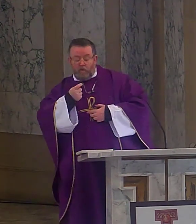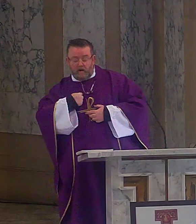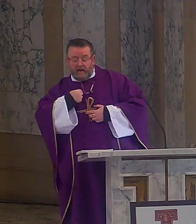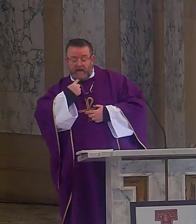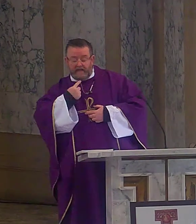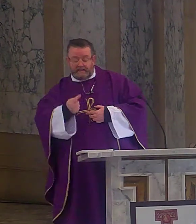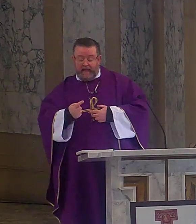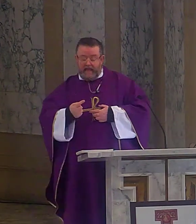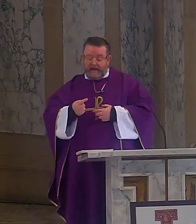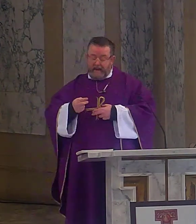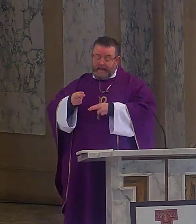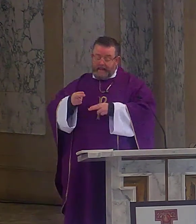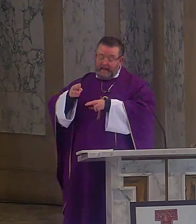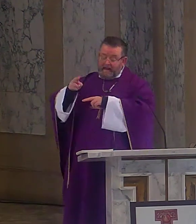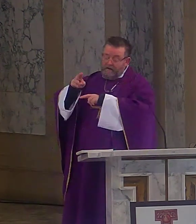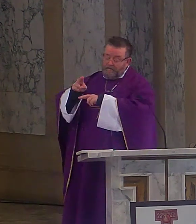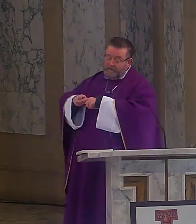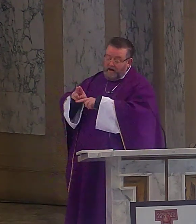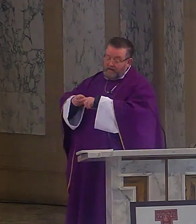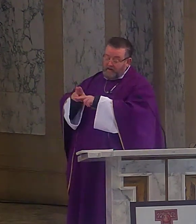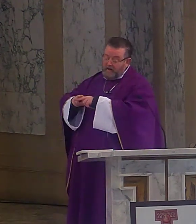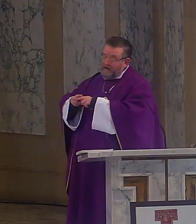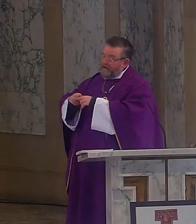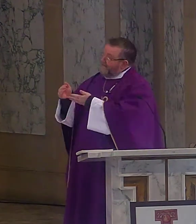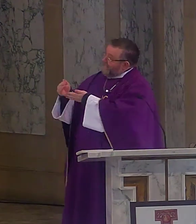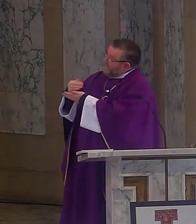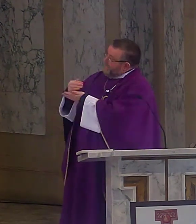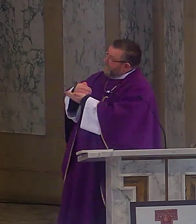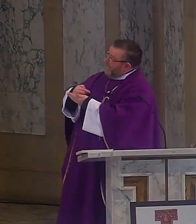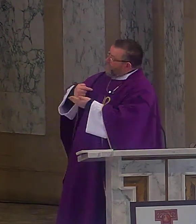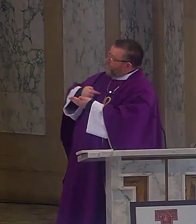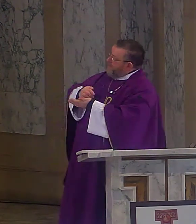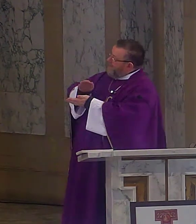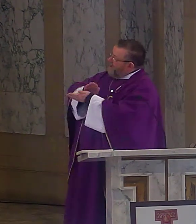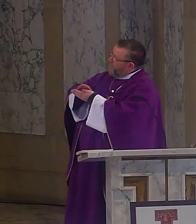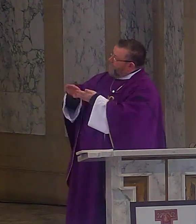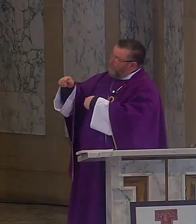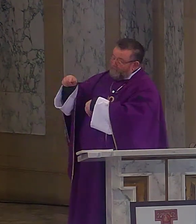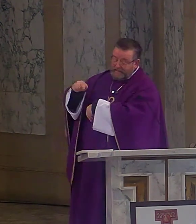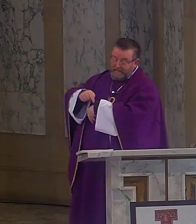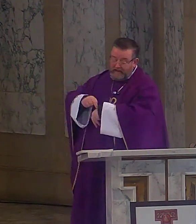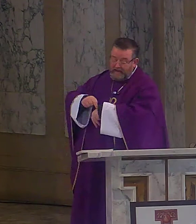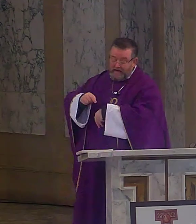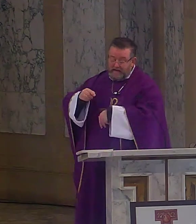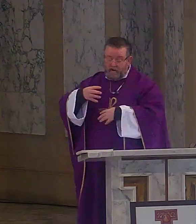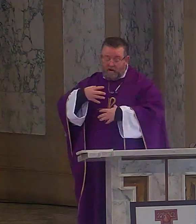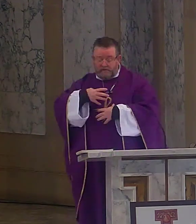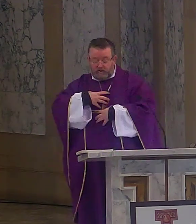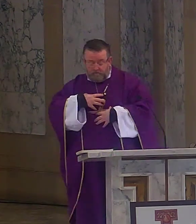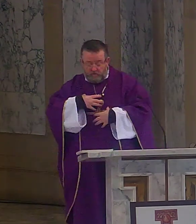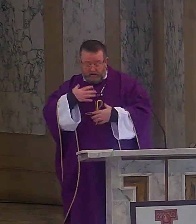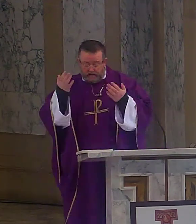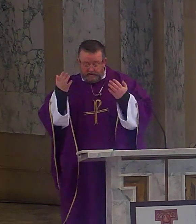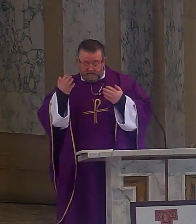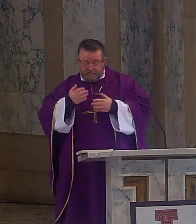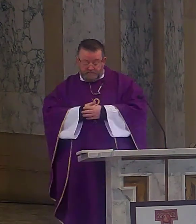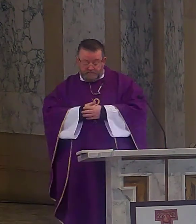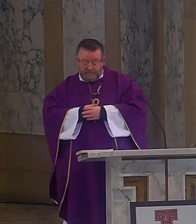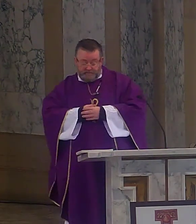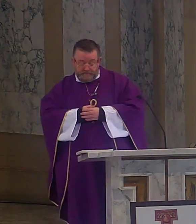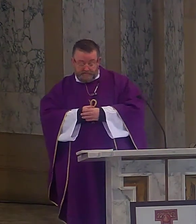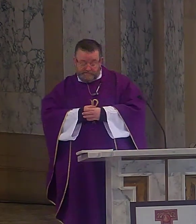what can i say father save me from this time of suffering